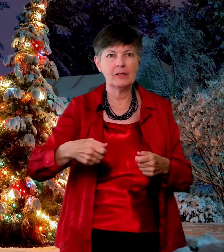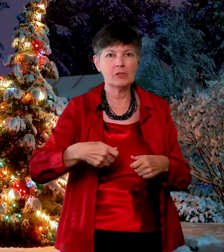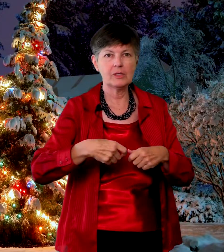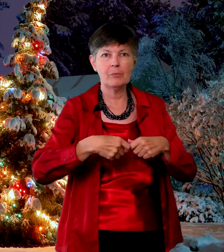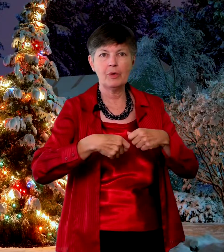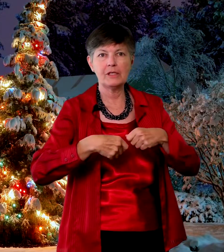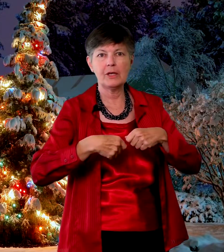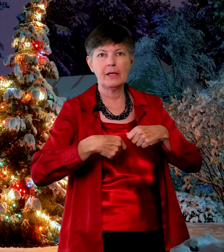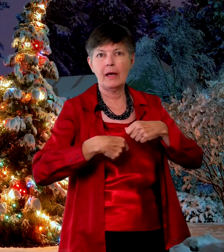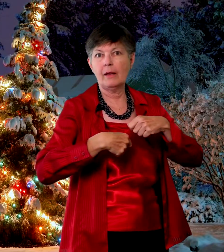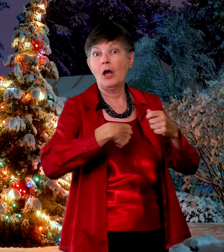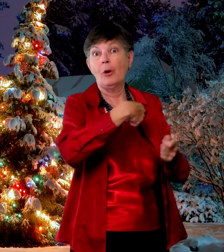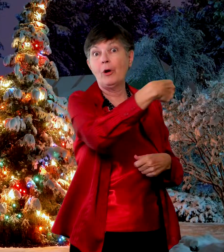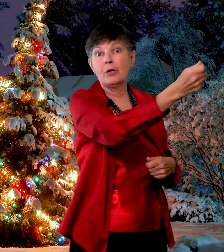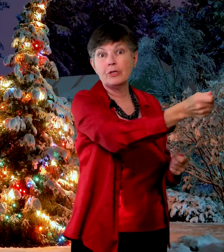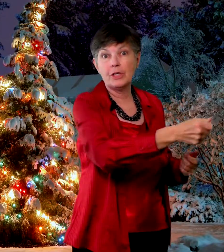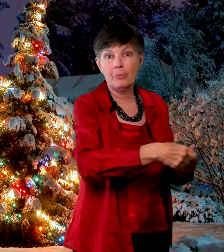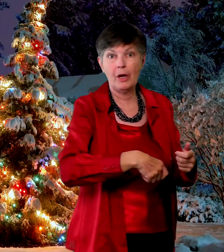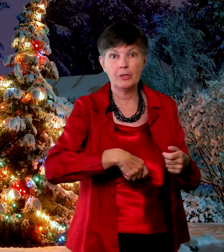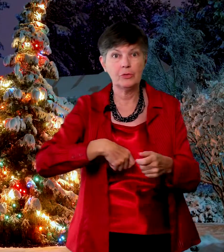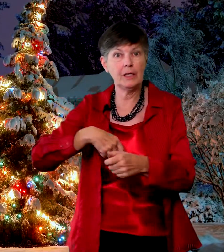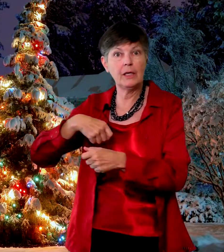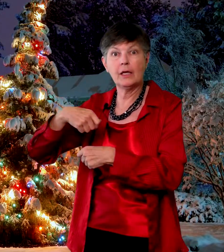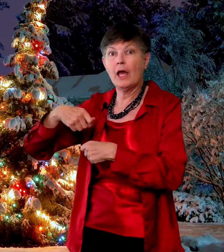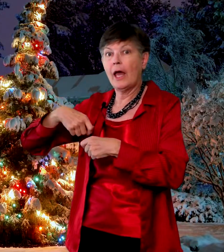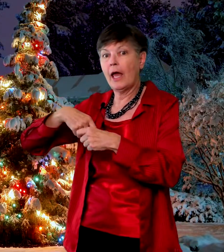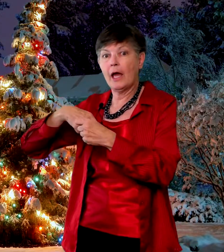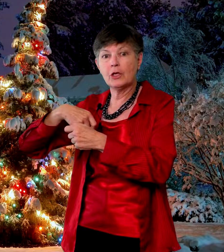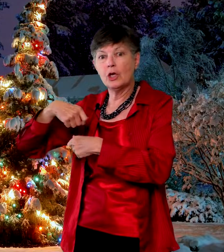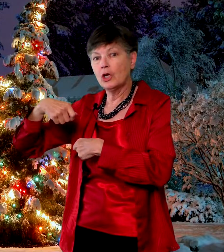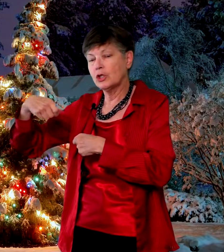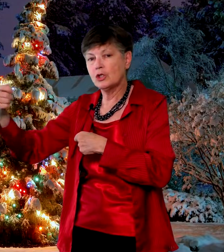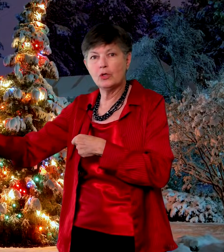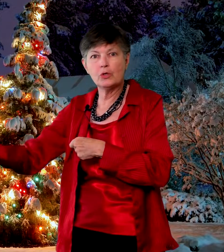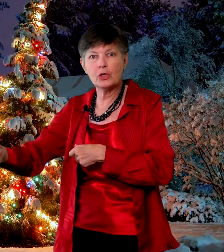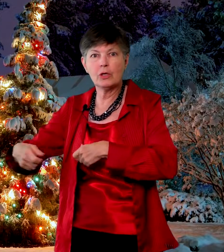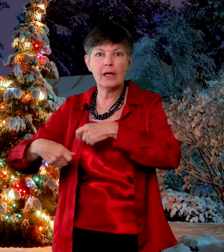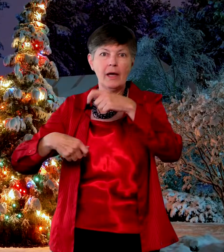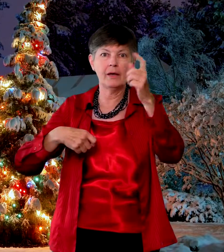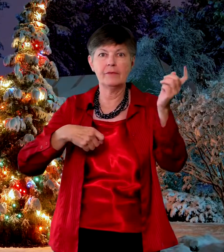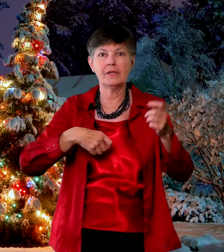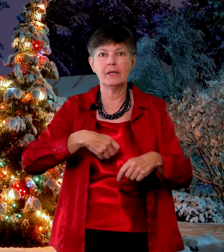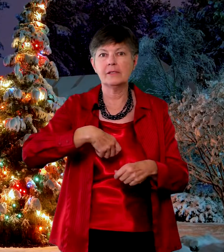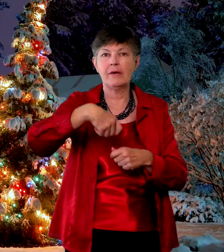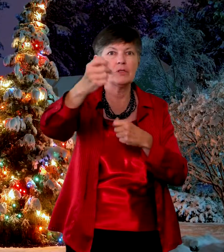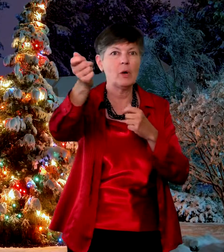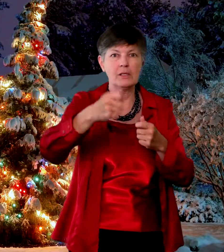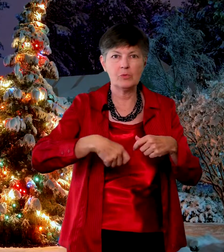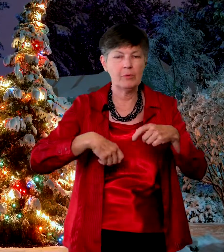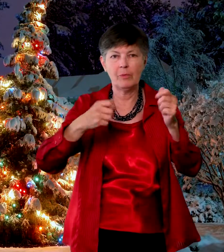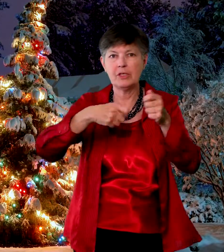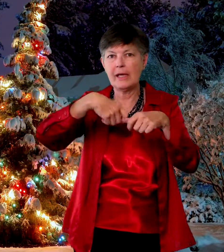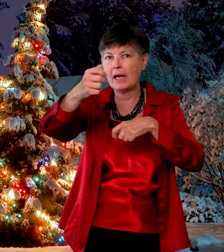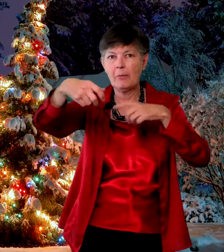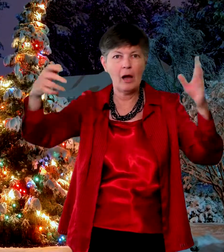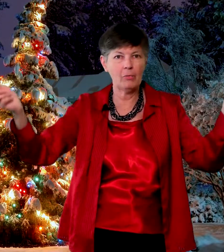So somebody's going to get a partridge in a pear tree and 2 turtle doves and 7 swans a swimming. We just hand them out